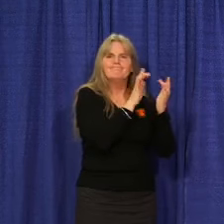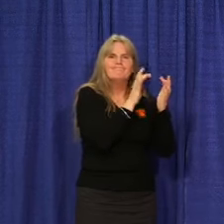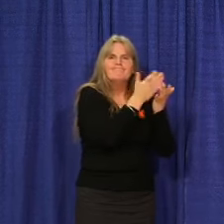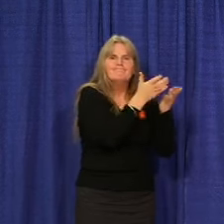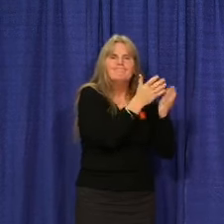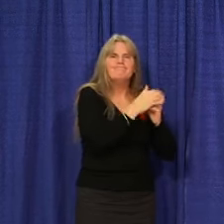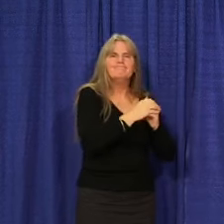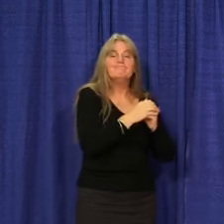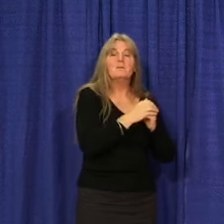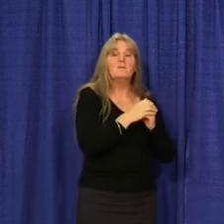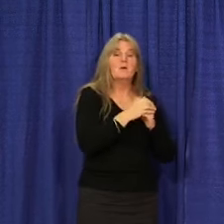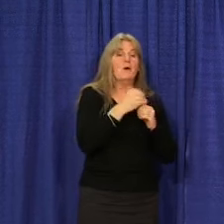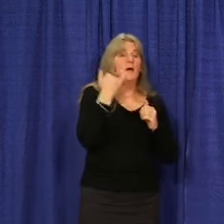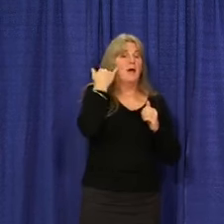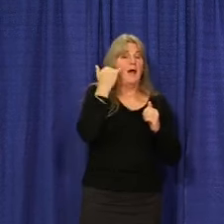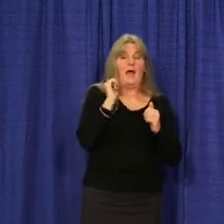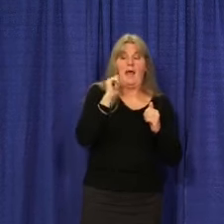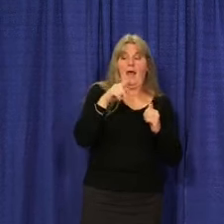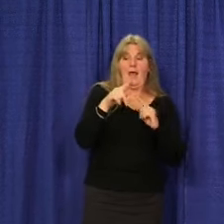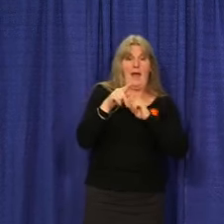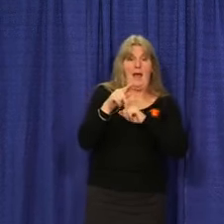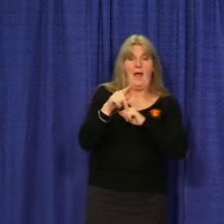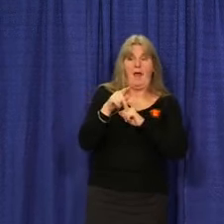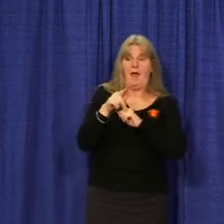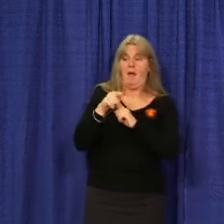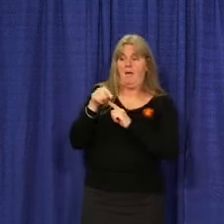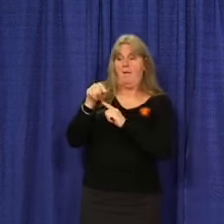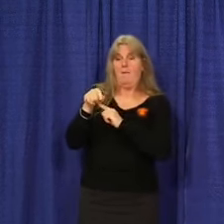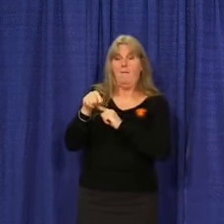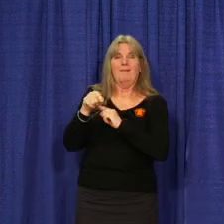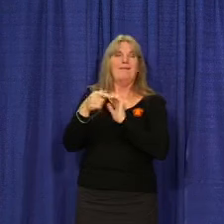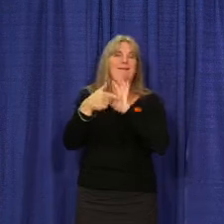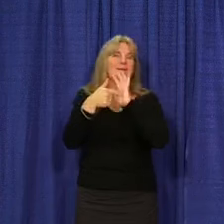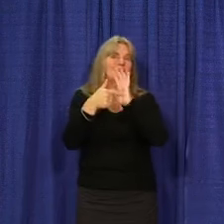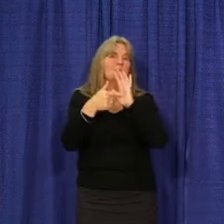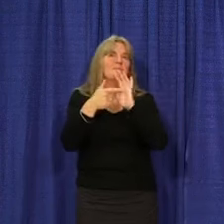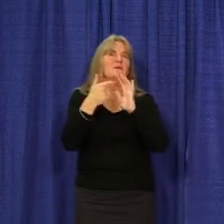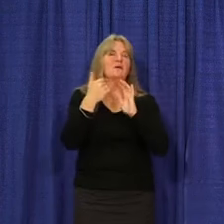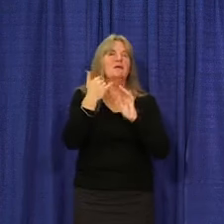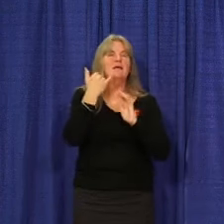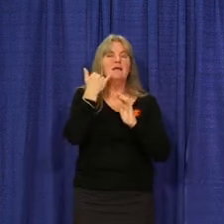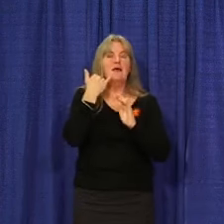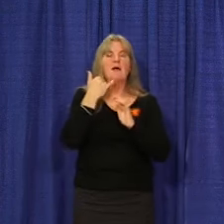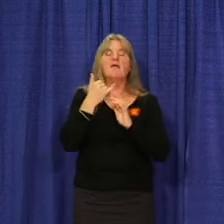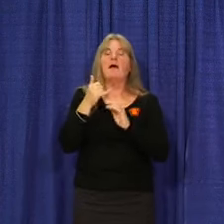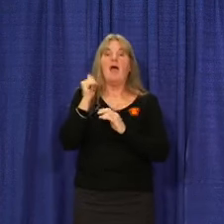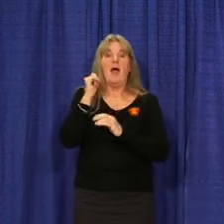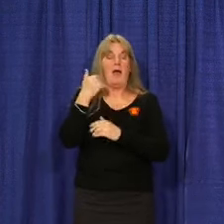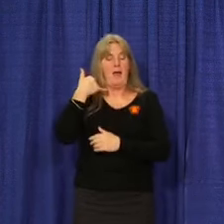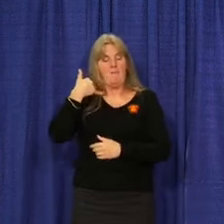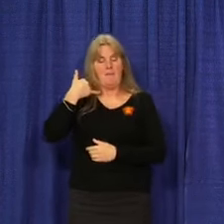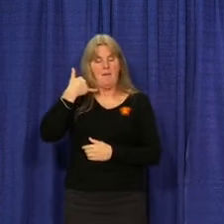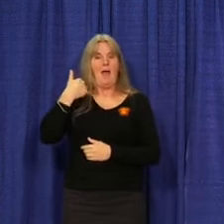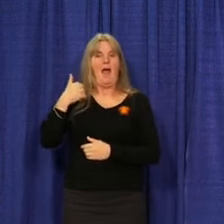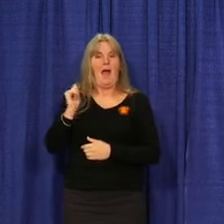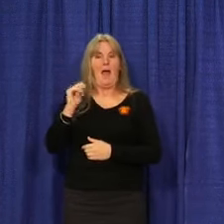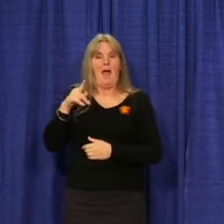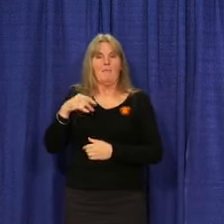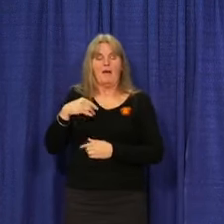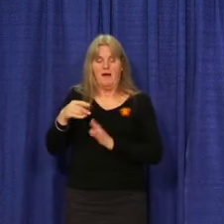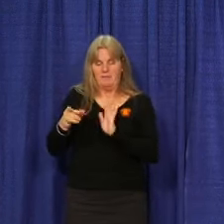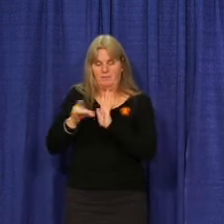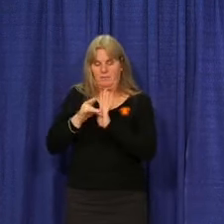if the intent of the app is followed, so a person has the app and